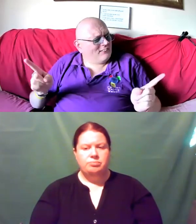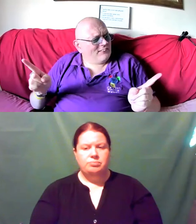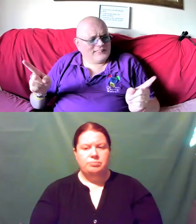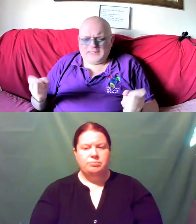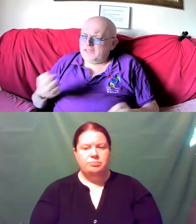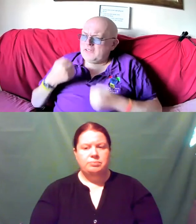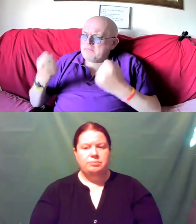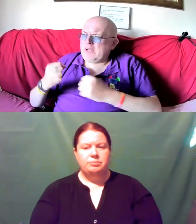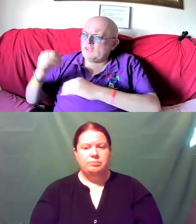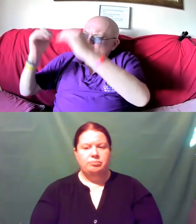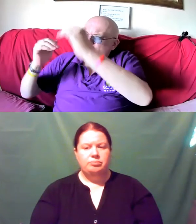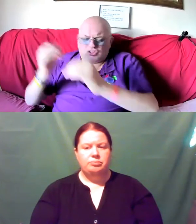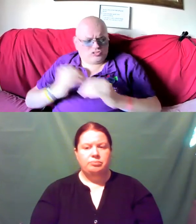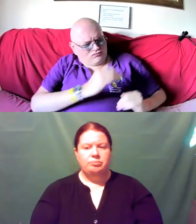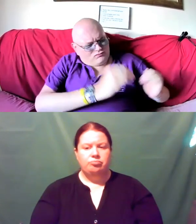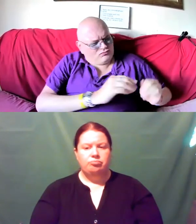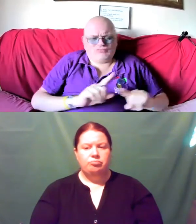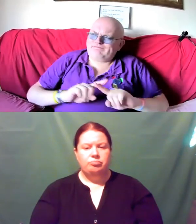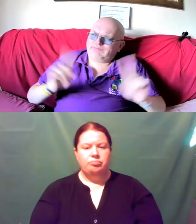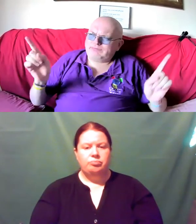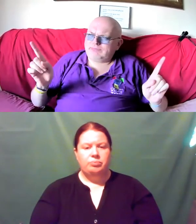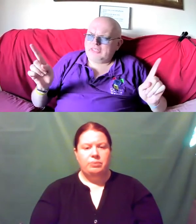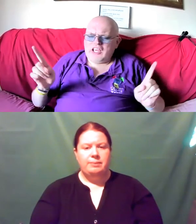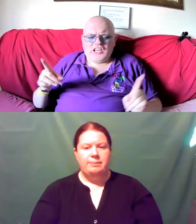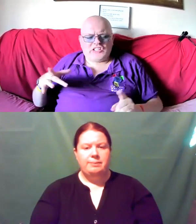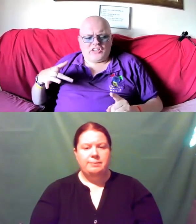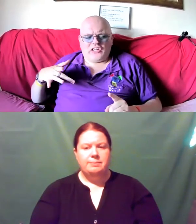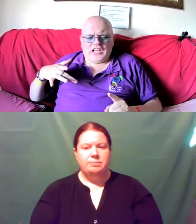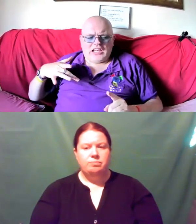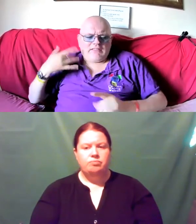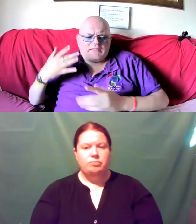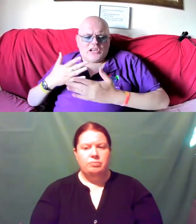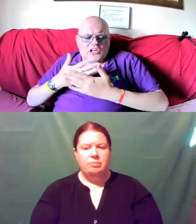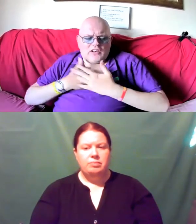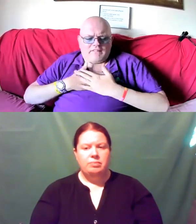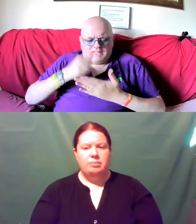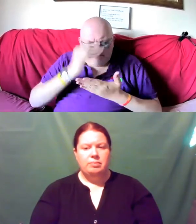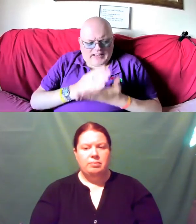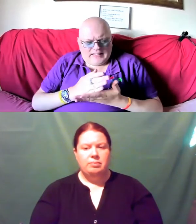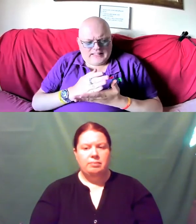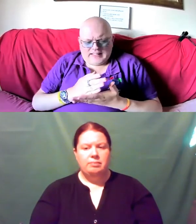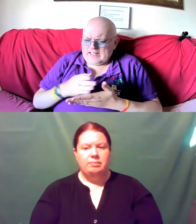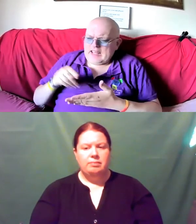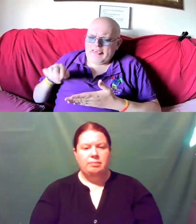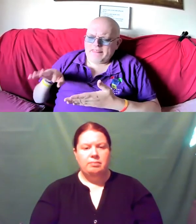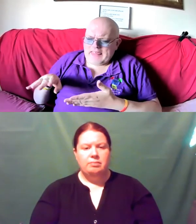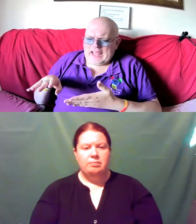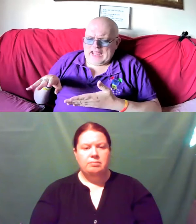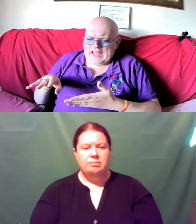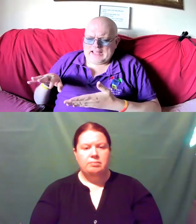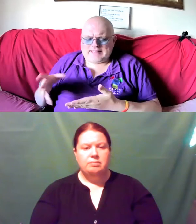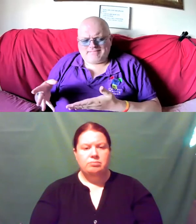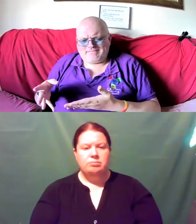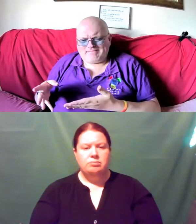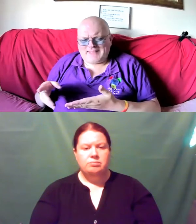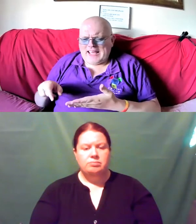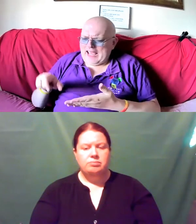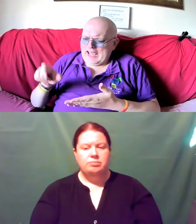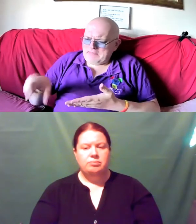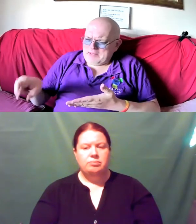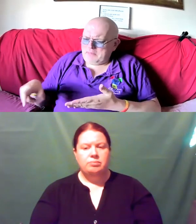structure. And I think that's where the challenge of living in love and faith is. Is that how much is it genuinely listening to